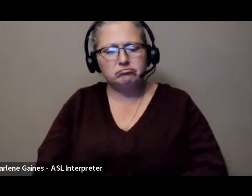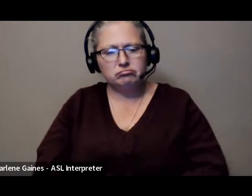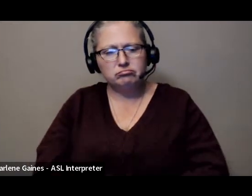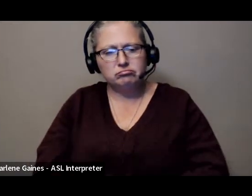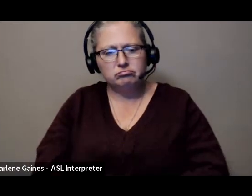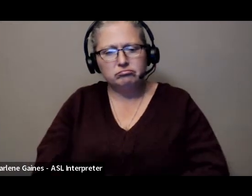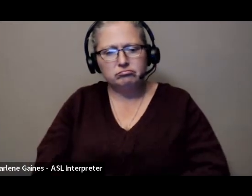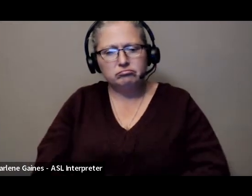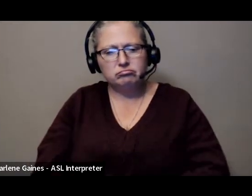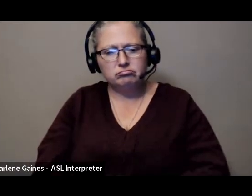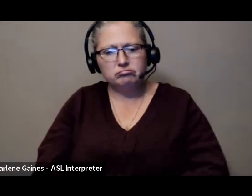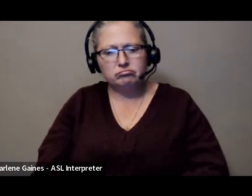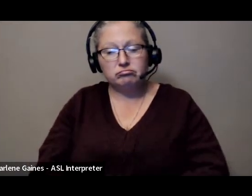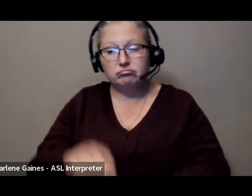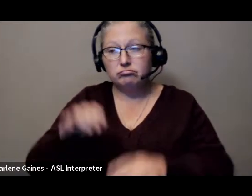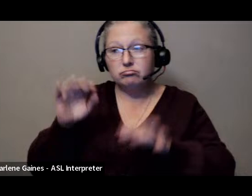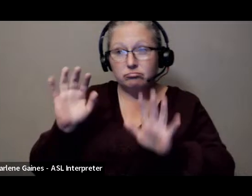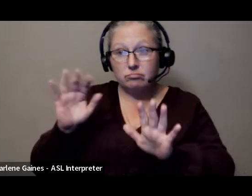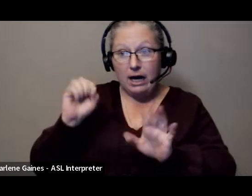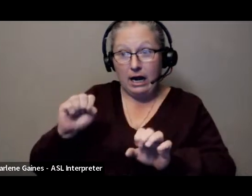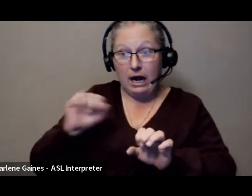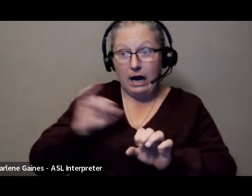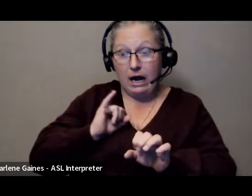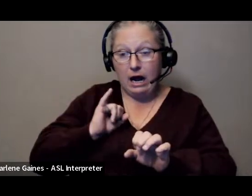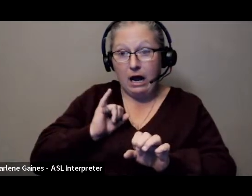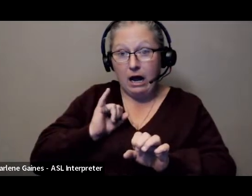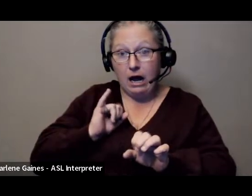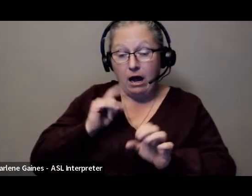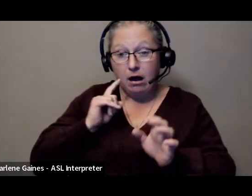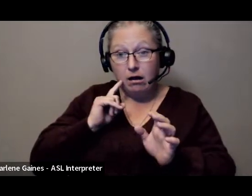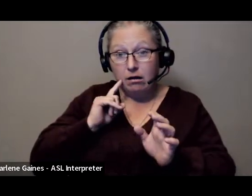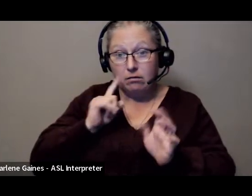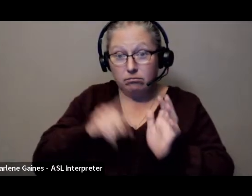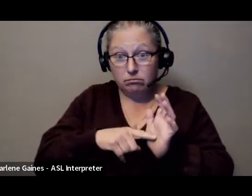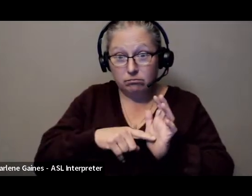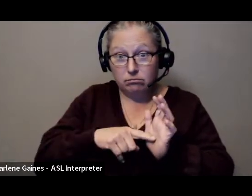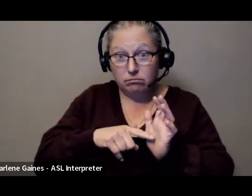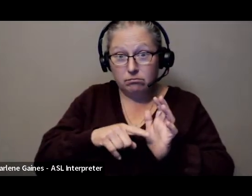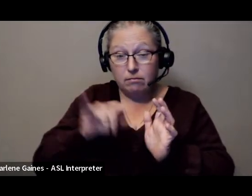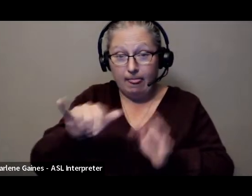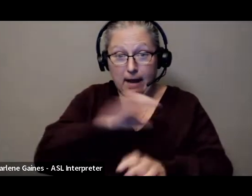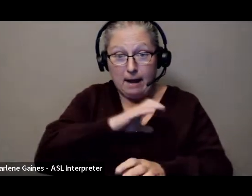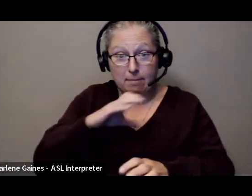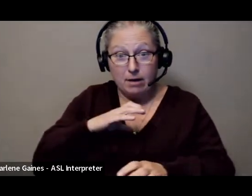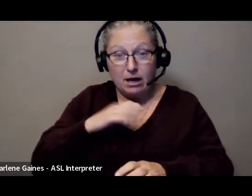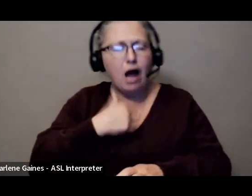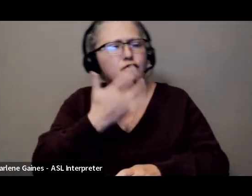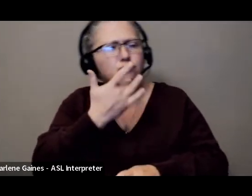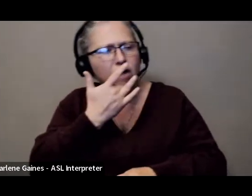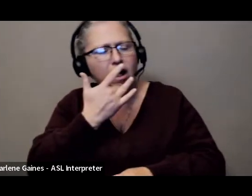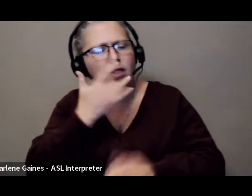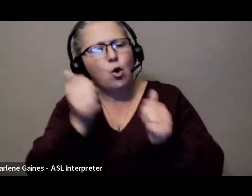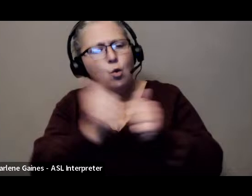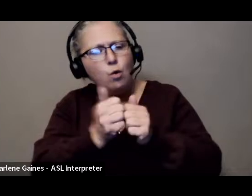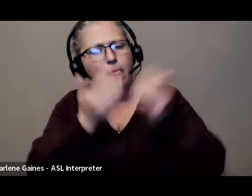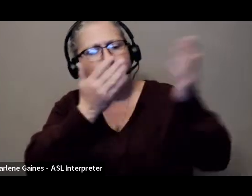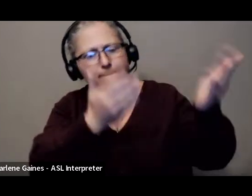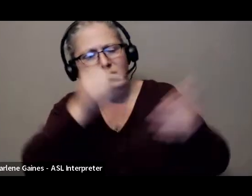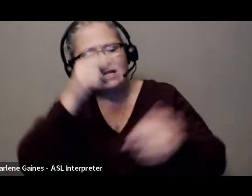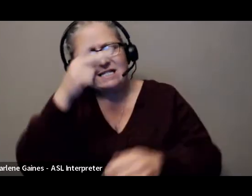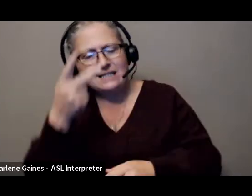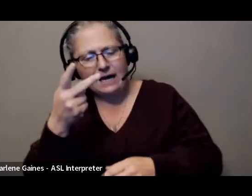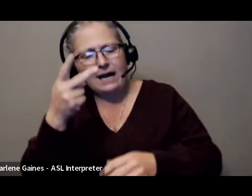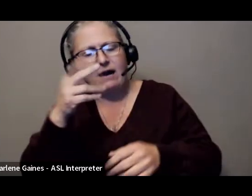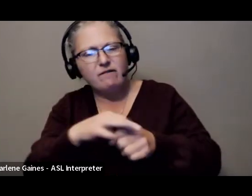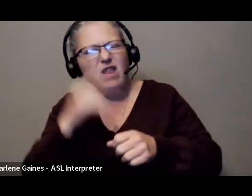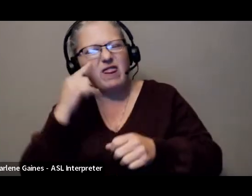So just by affirmation, can I be appointed to the committee? Yeah, I'd rather it be Reorg. done with a motion and a second and a I'll vote.